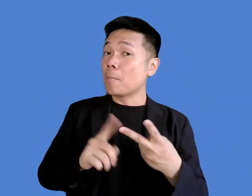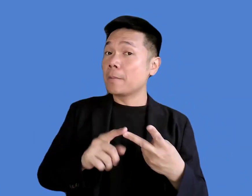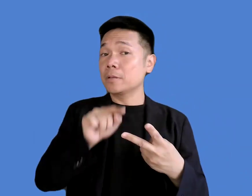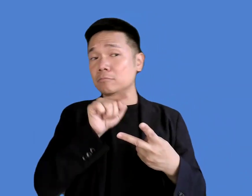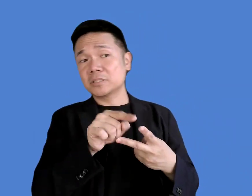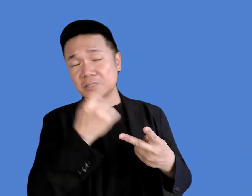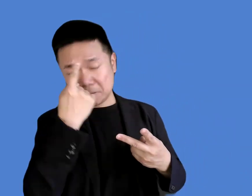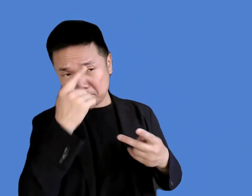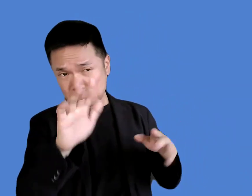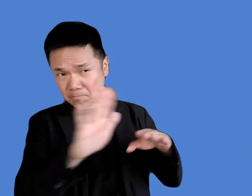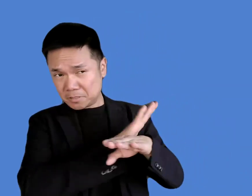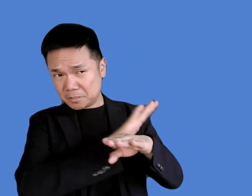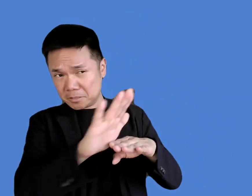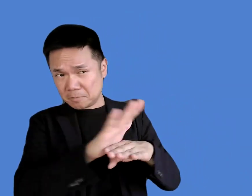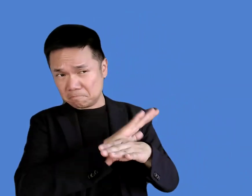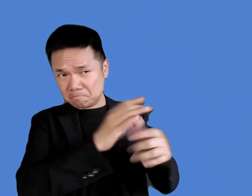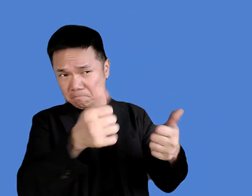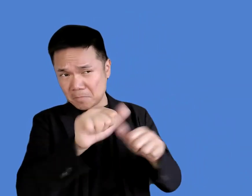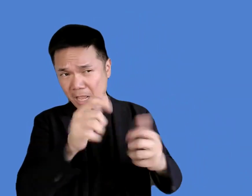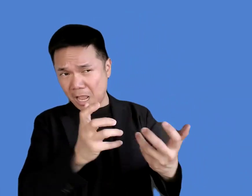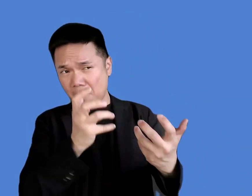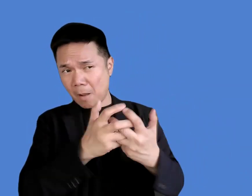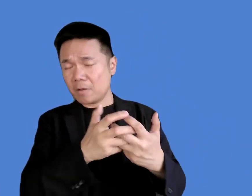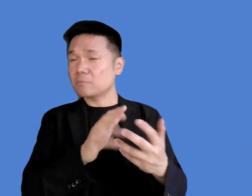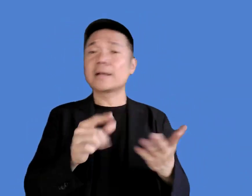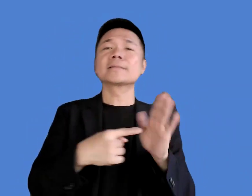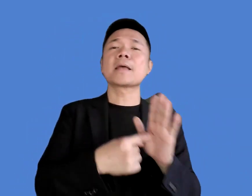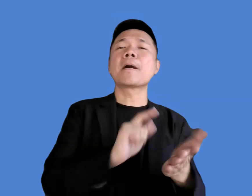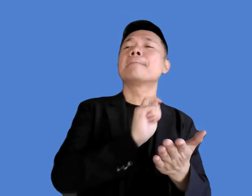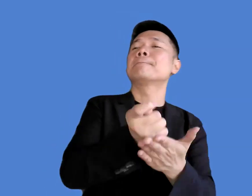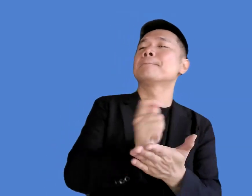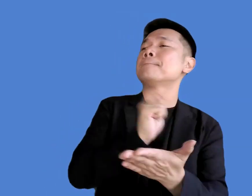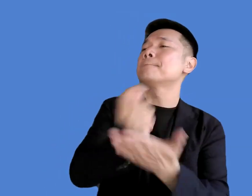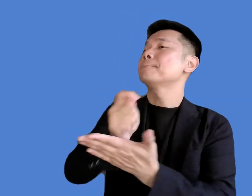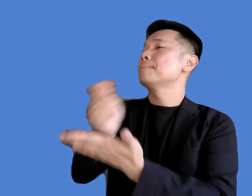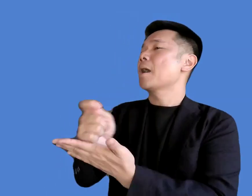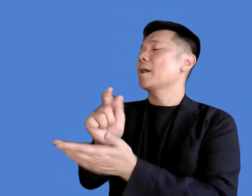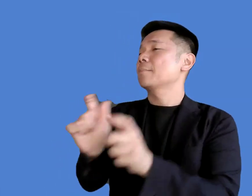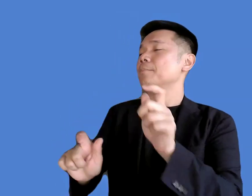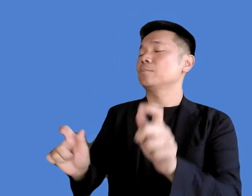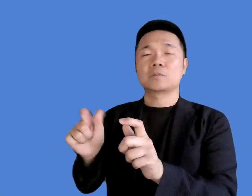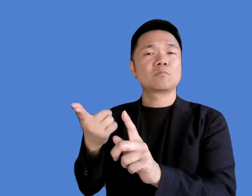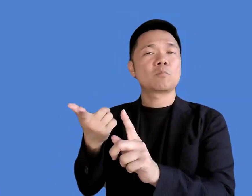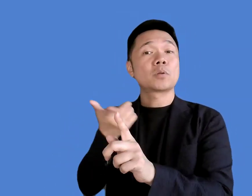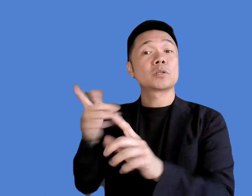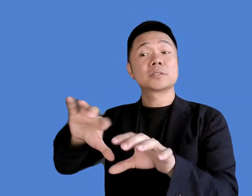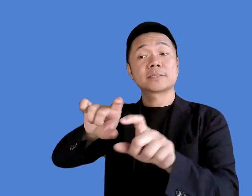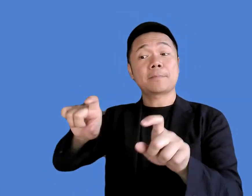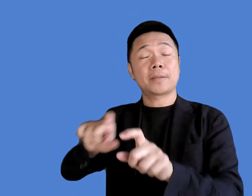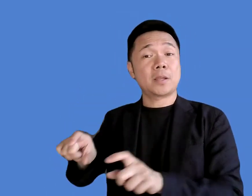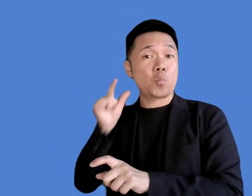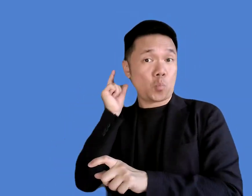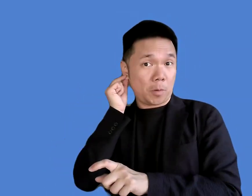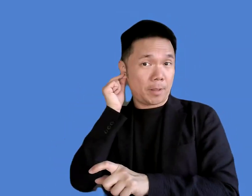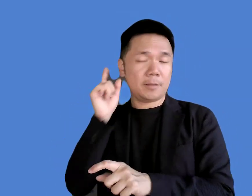can we support gender-responsive procurement and get more women into the supply chain? This could also be looking